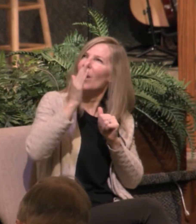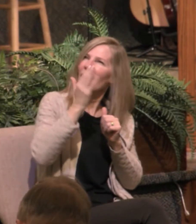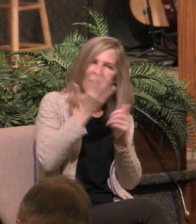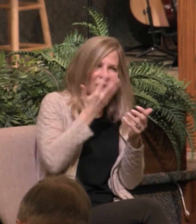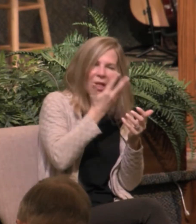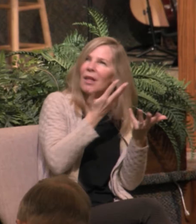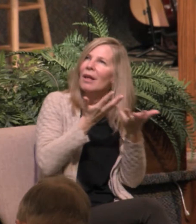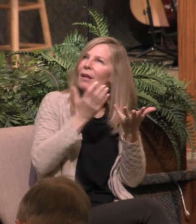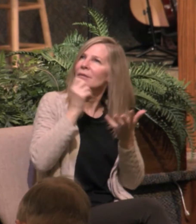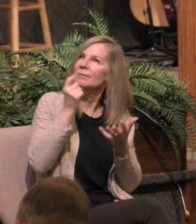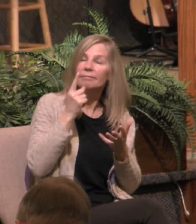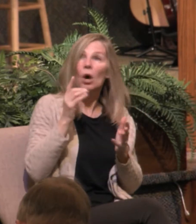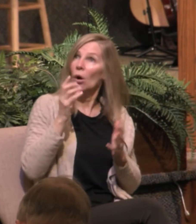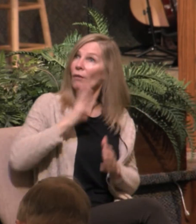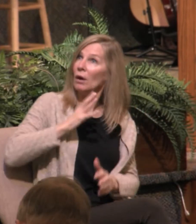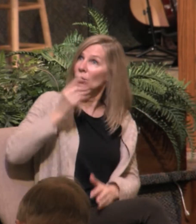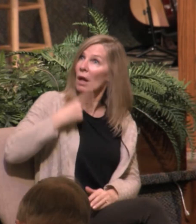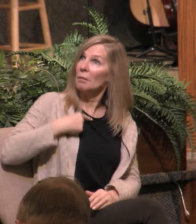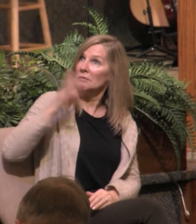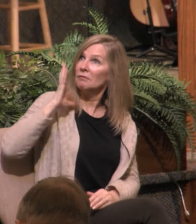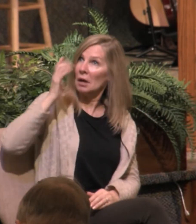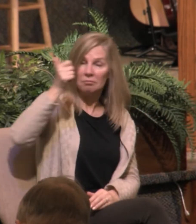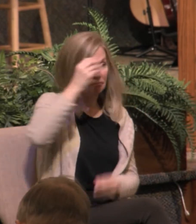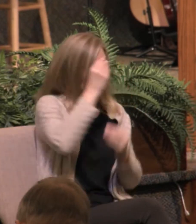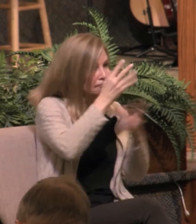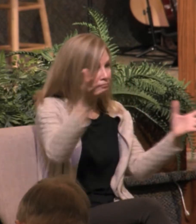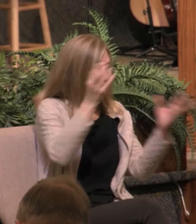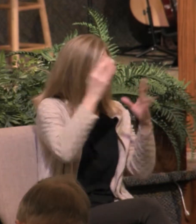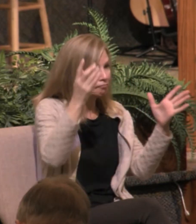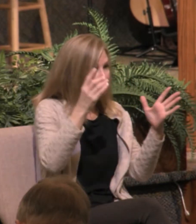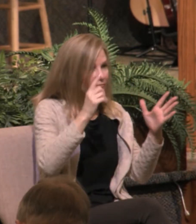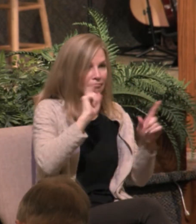What? No. Okay, this is what you tell me. This is what I will do.